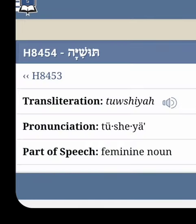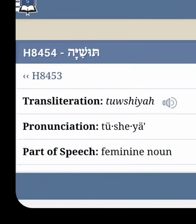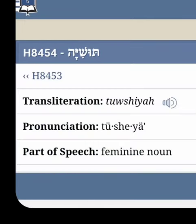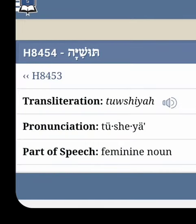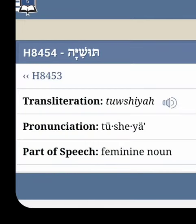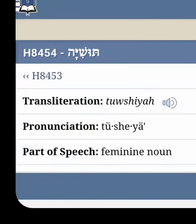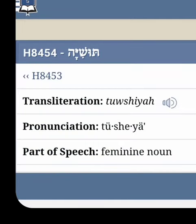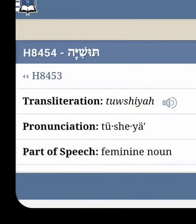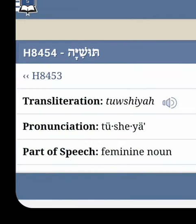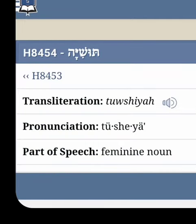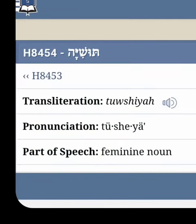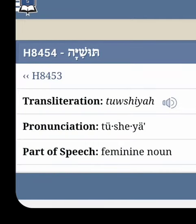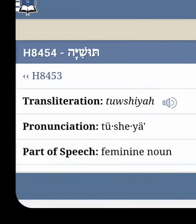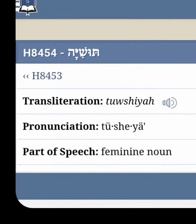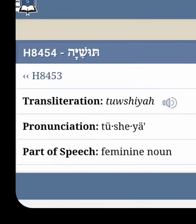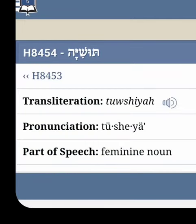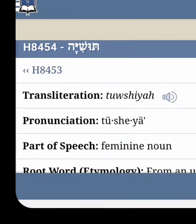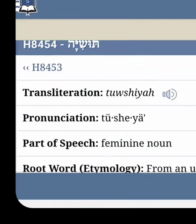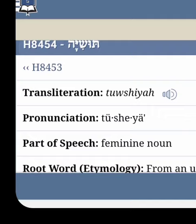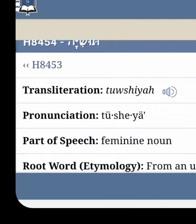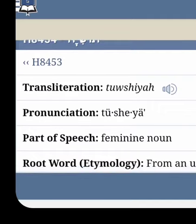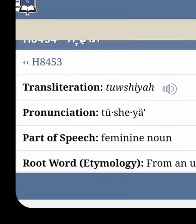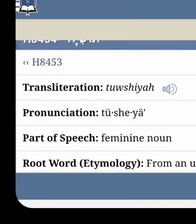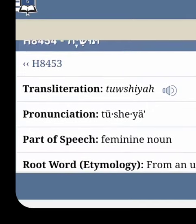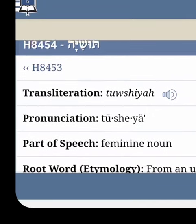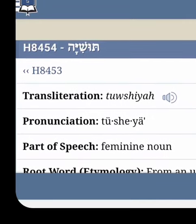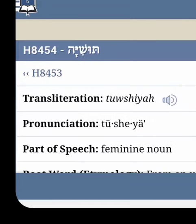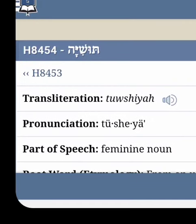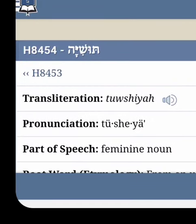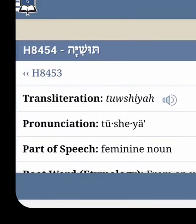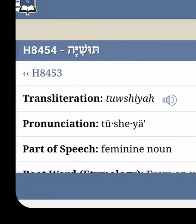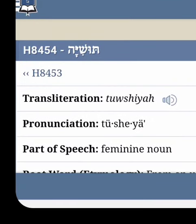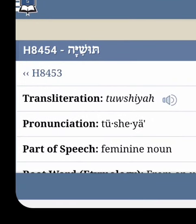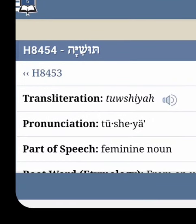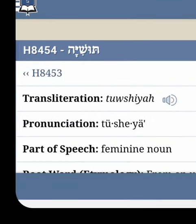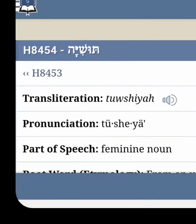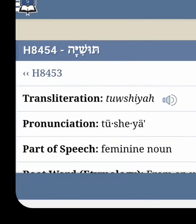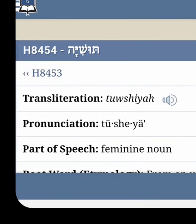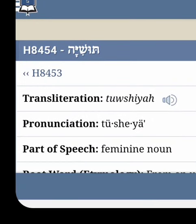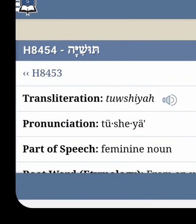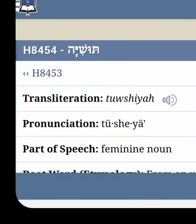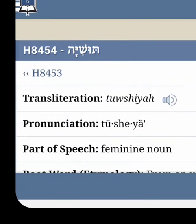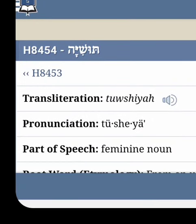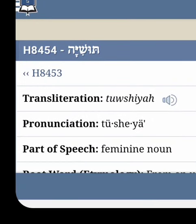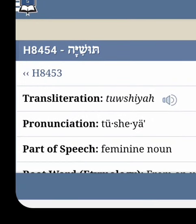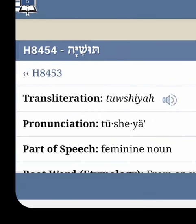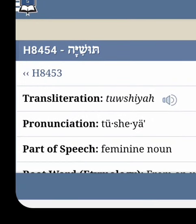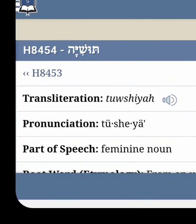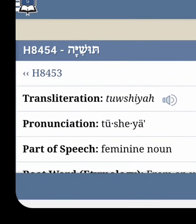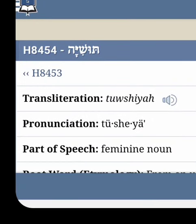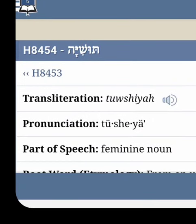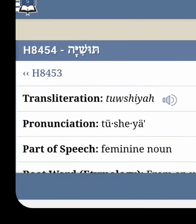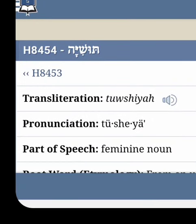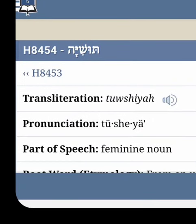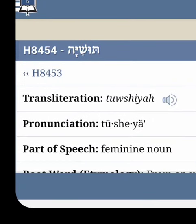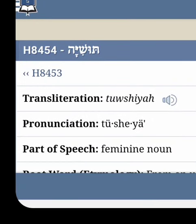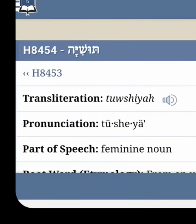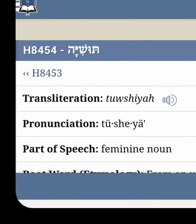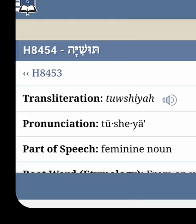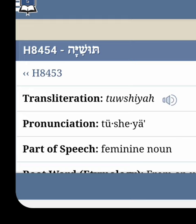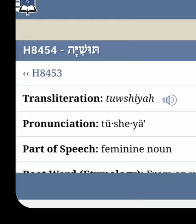up. And the Hebrew there is ta wa sha ya